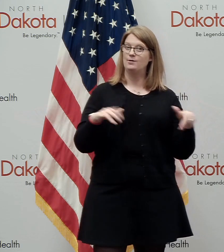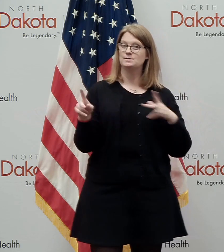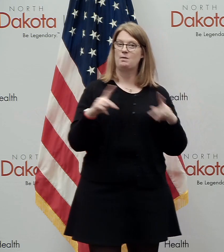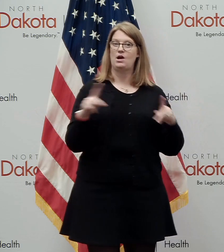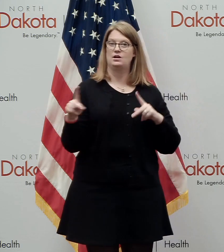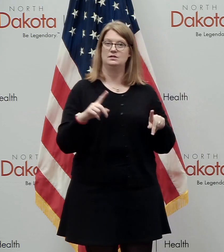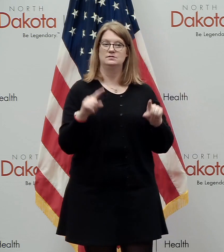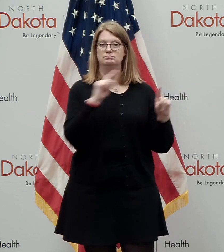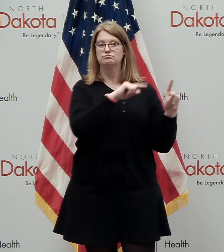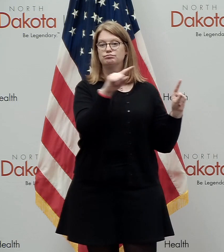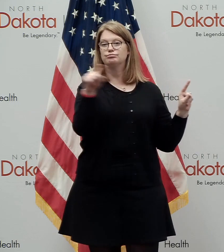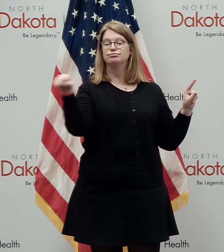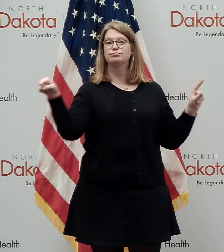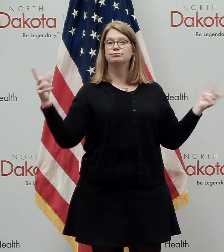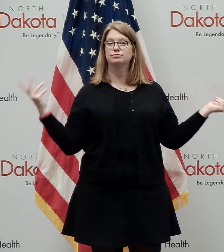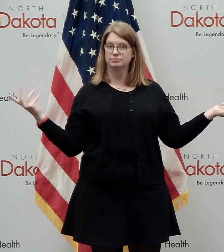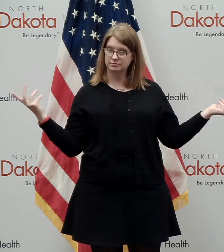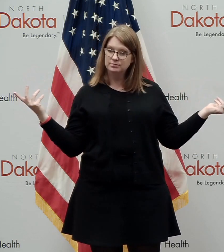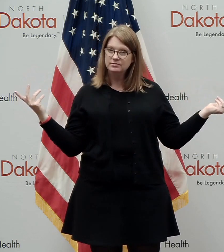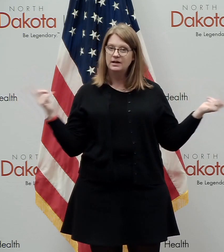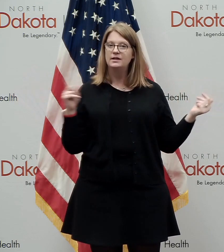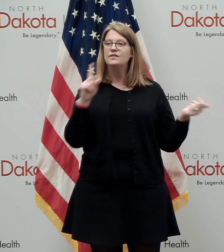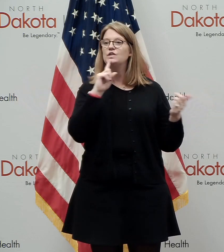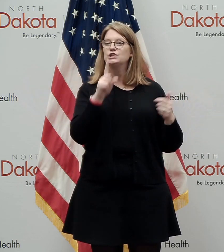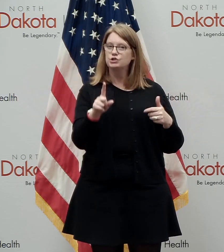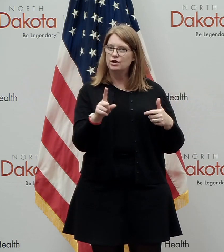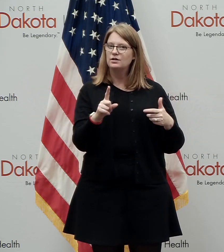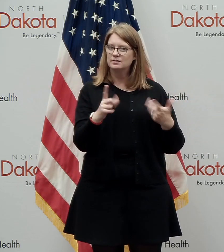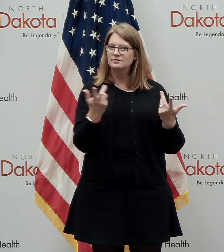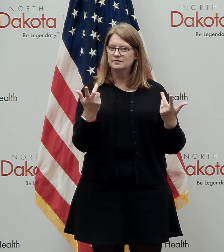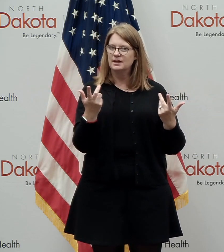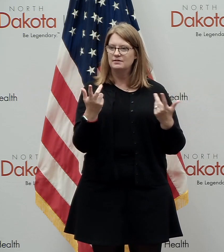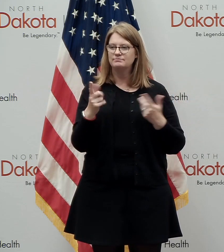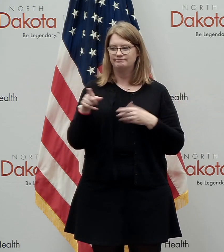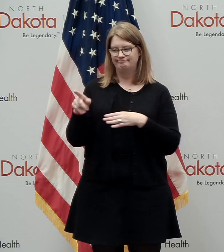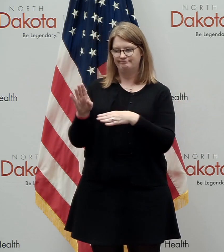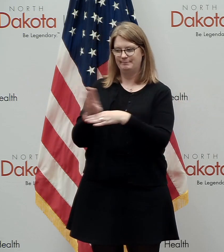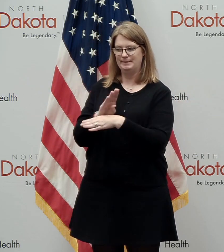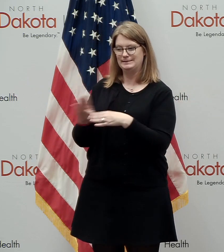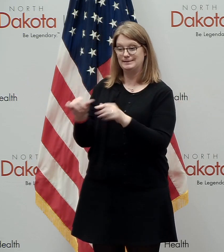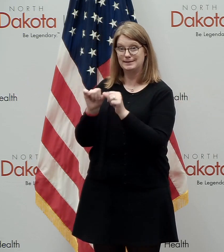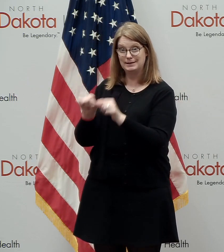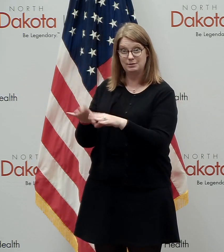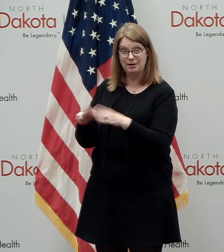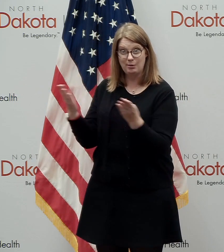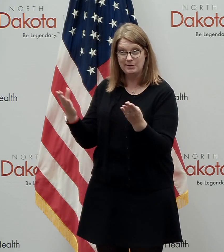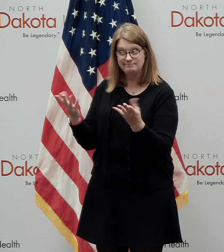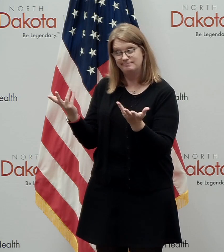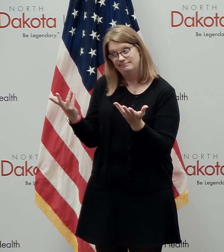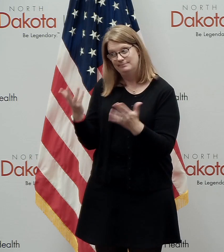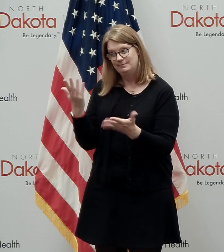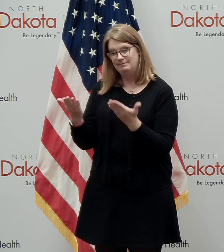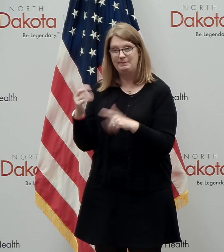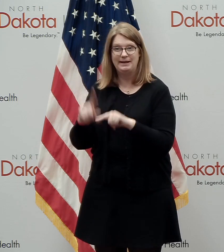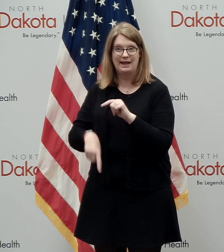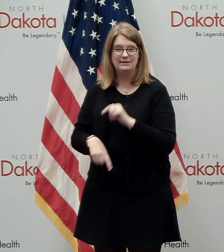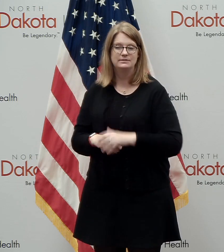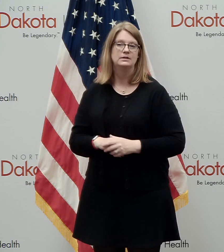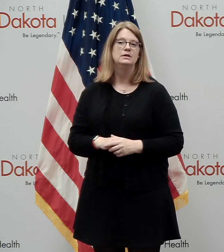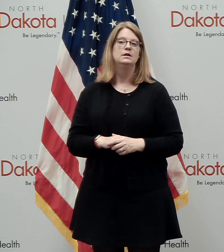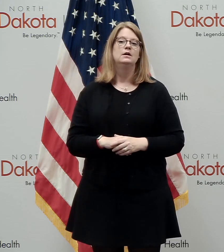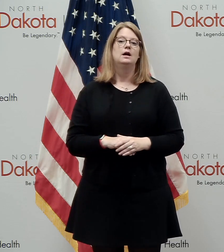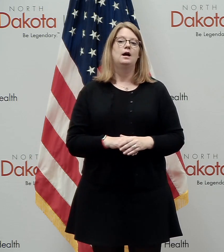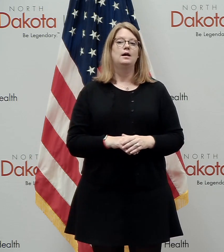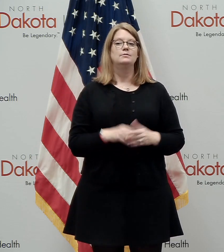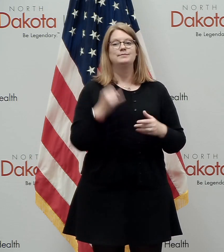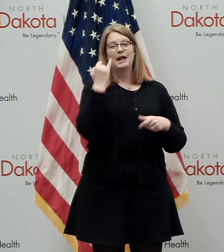have a vested interest in their business. And for sure, then you've affected the ability of those businesses to stay open. But again, whether it's